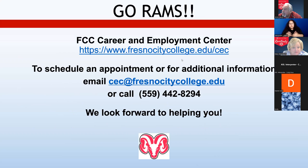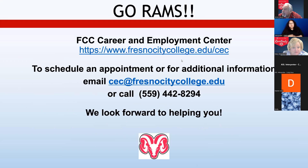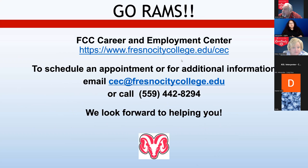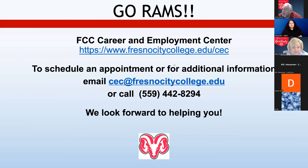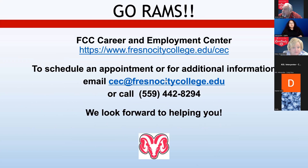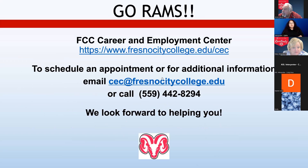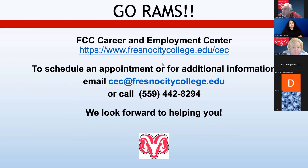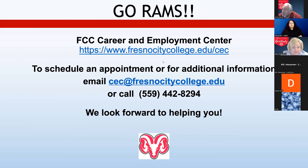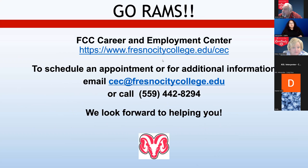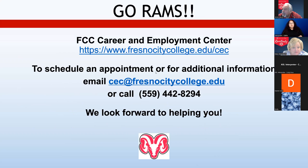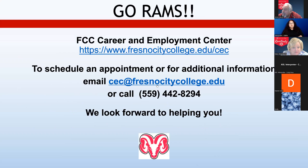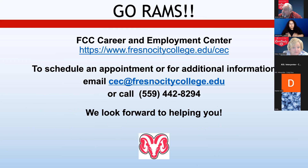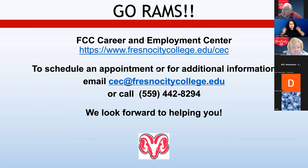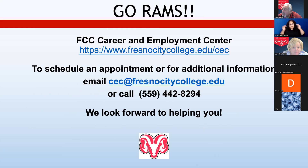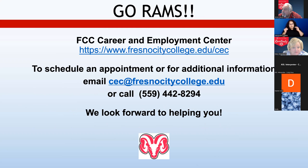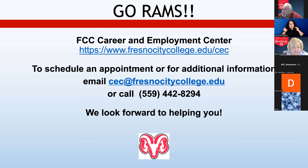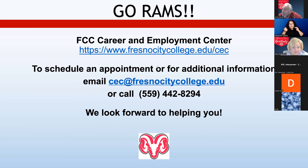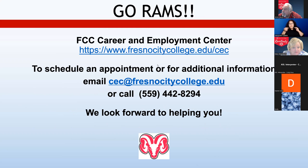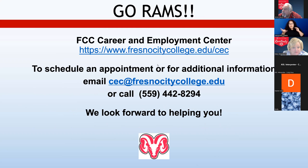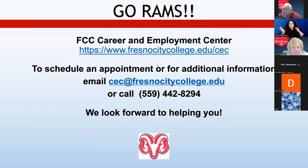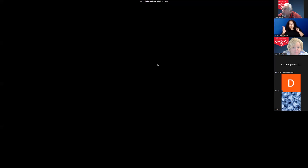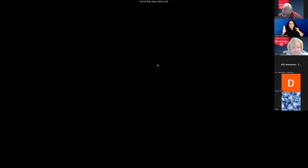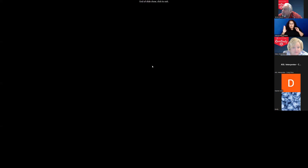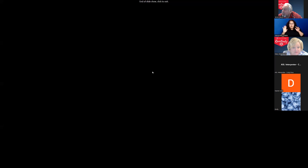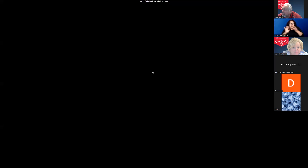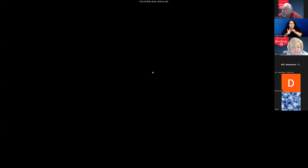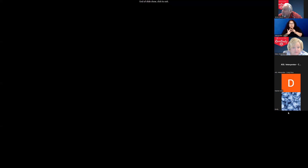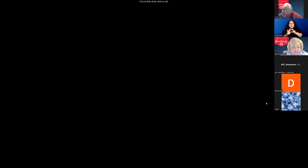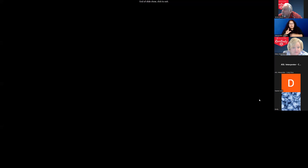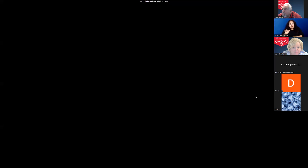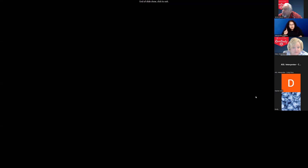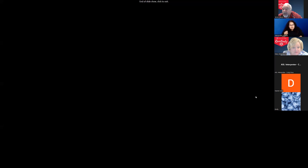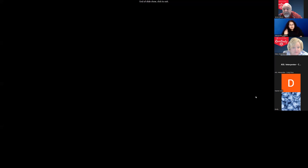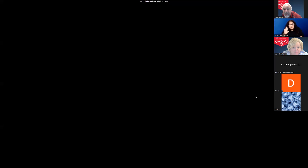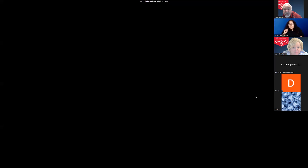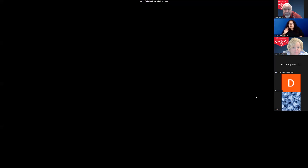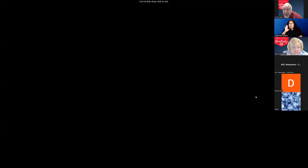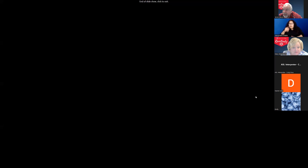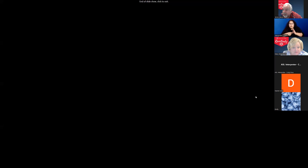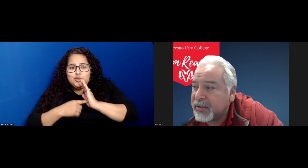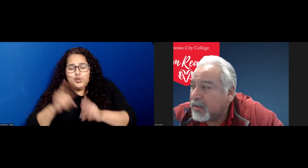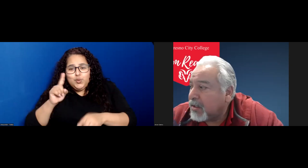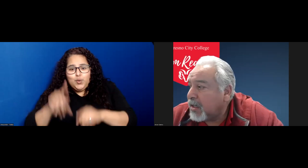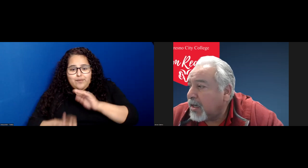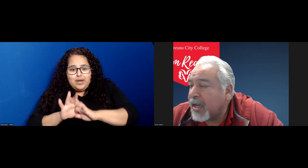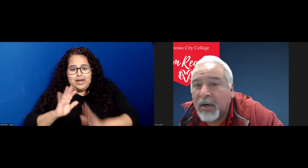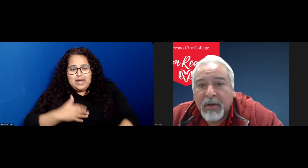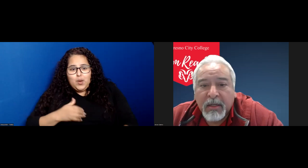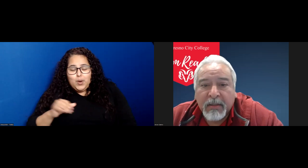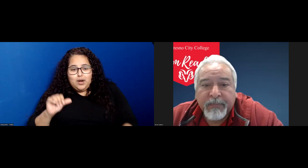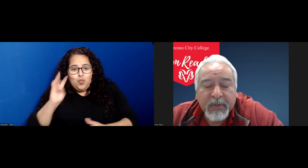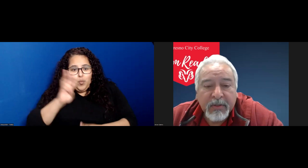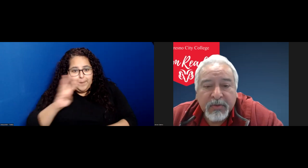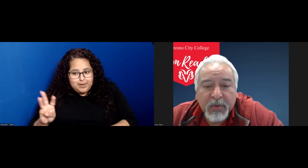And here's a couple of links. But I want to show you where you can find our page at